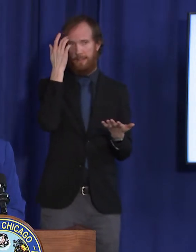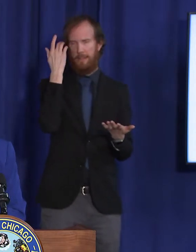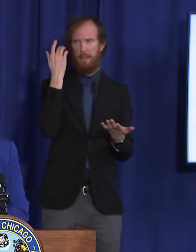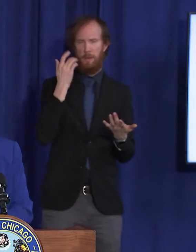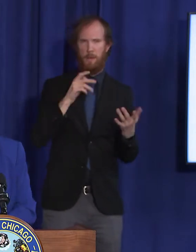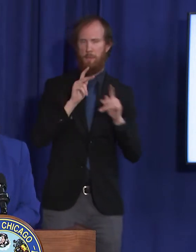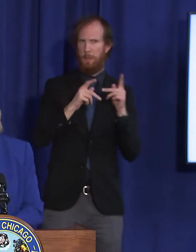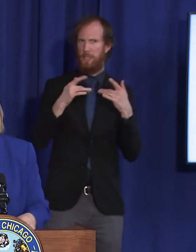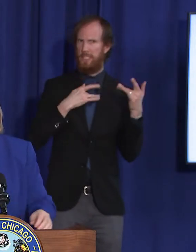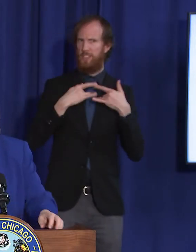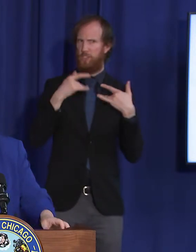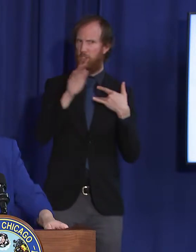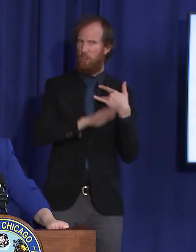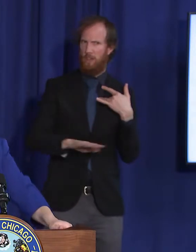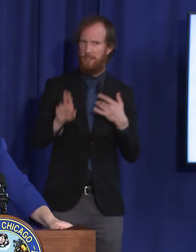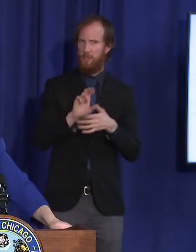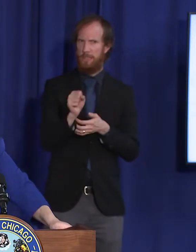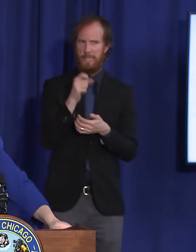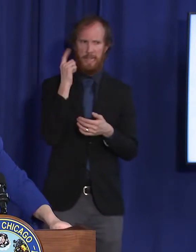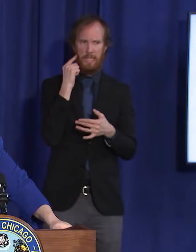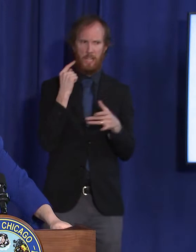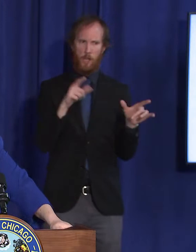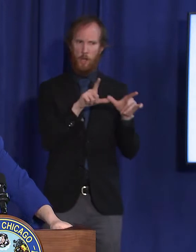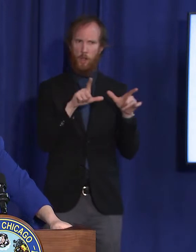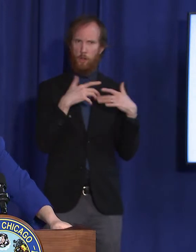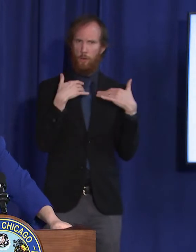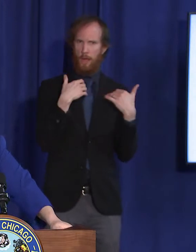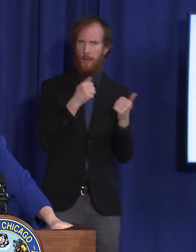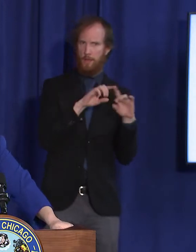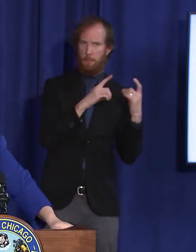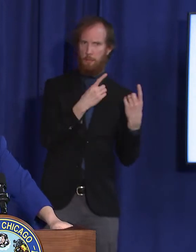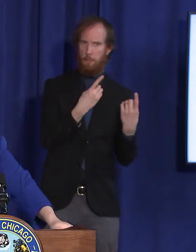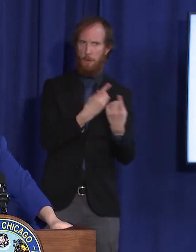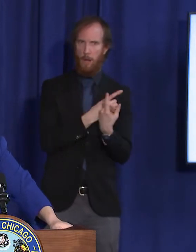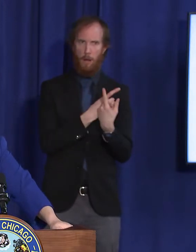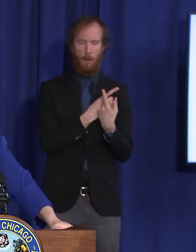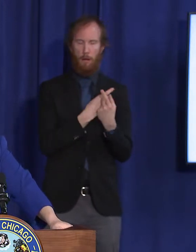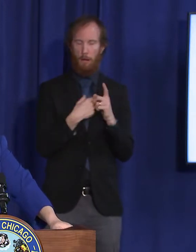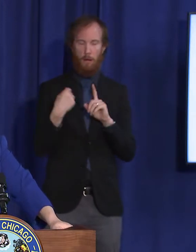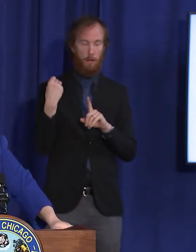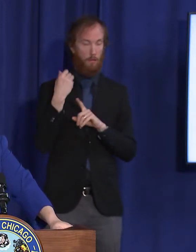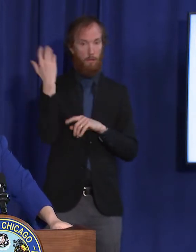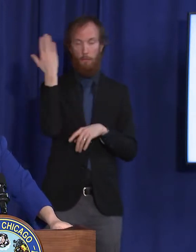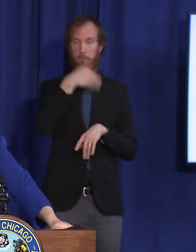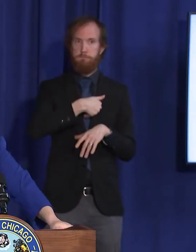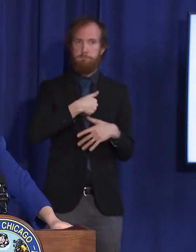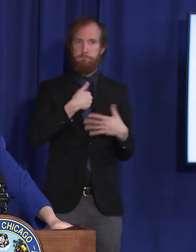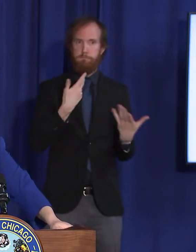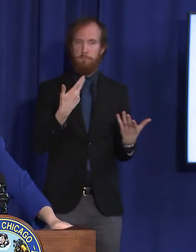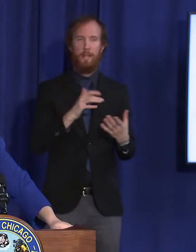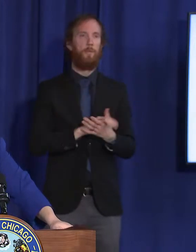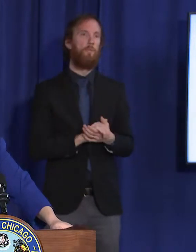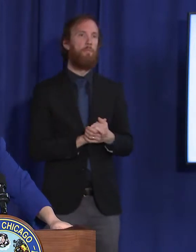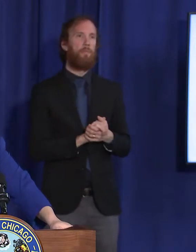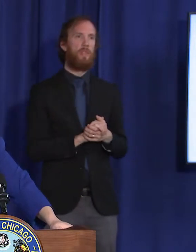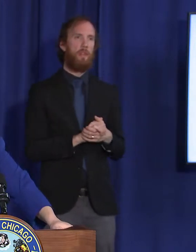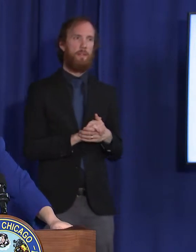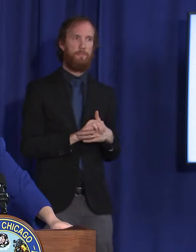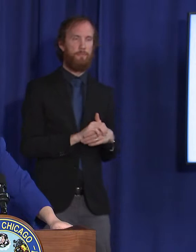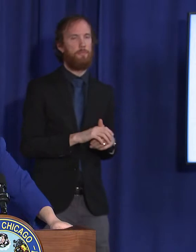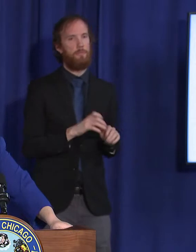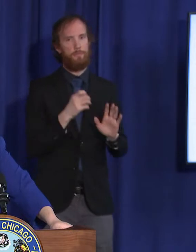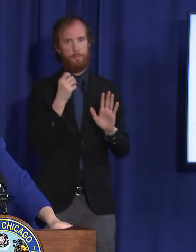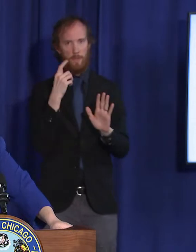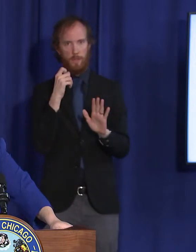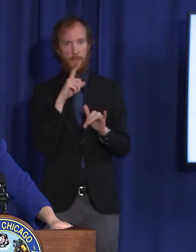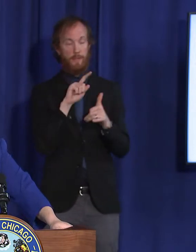this. That local health departments are going to be blindsided because. So the first indicator all